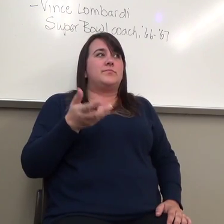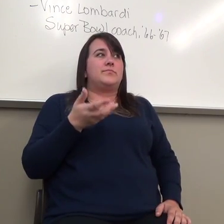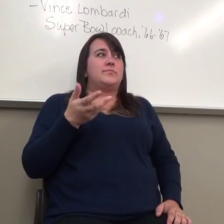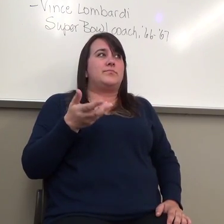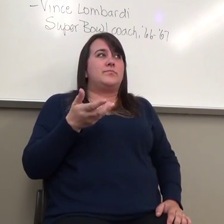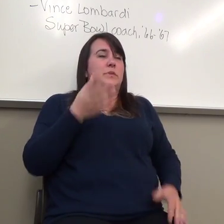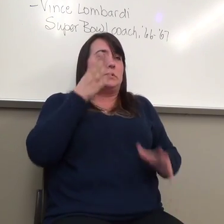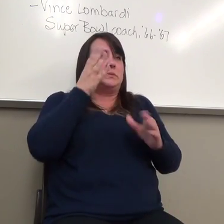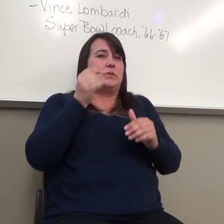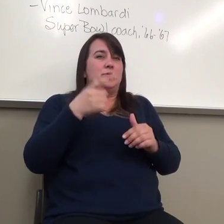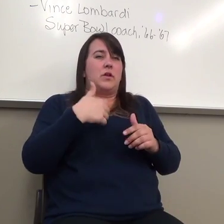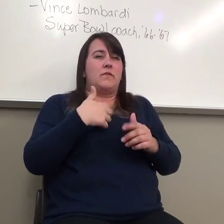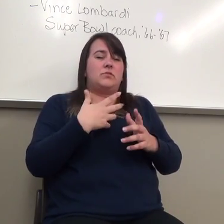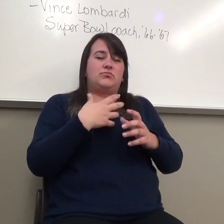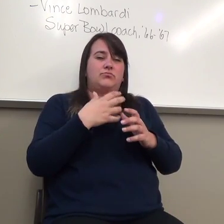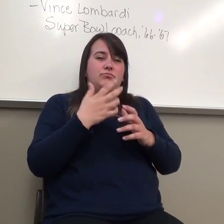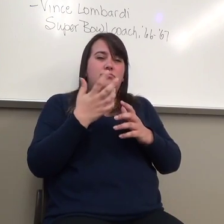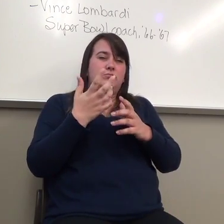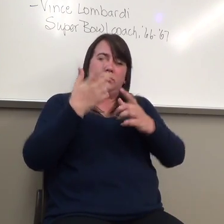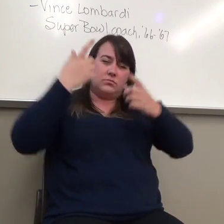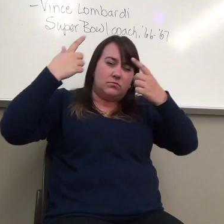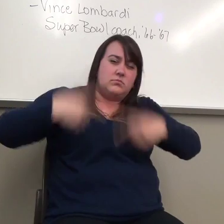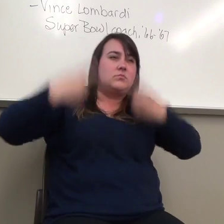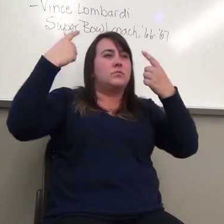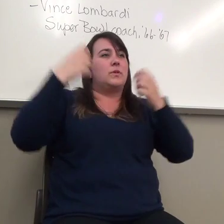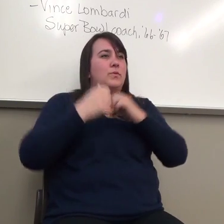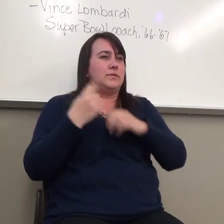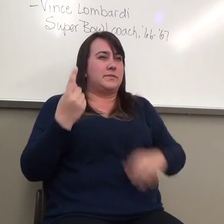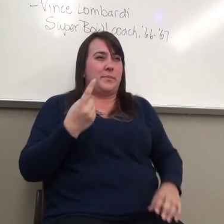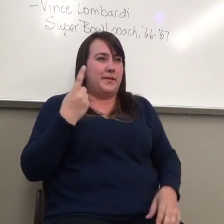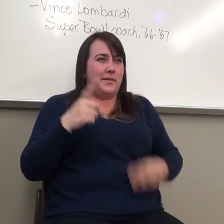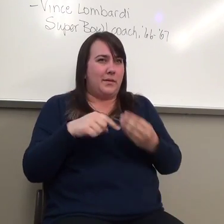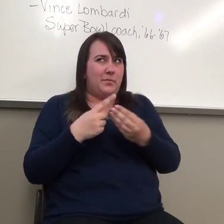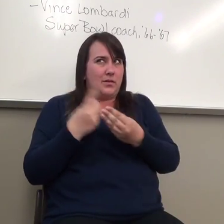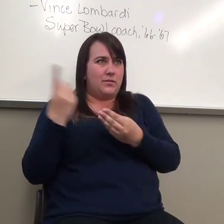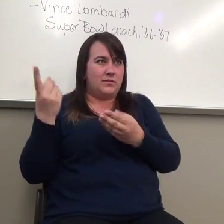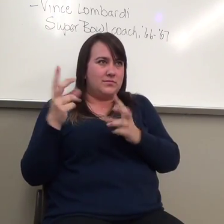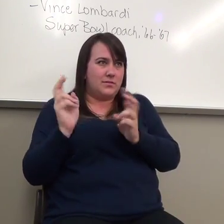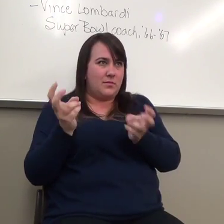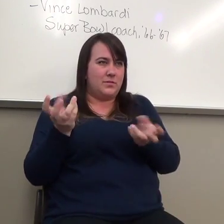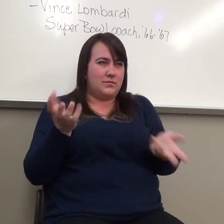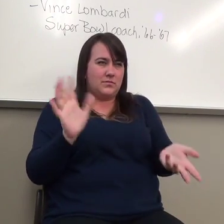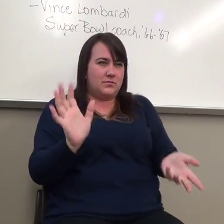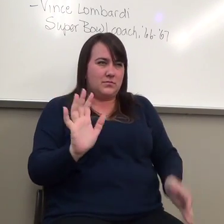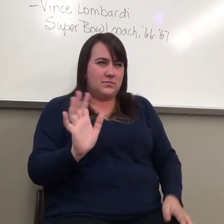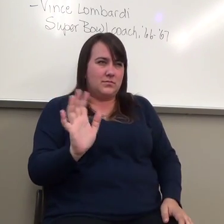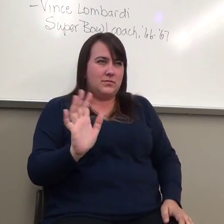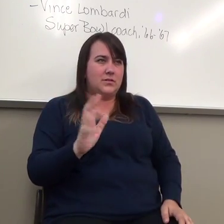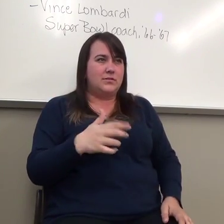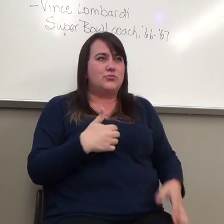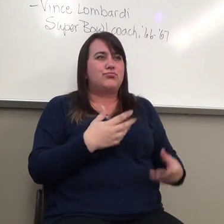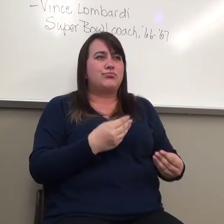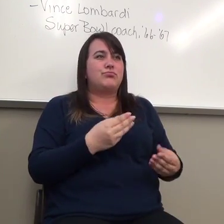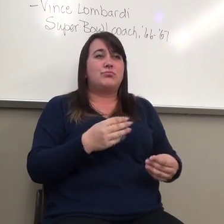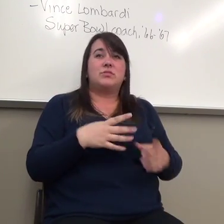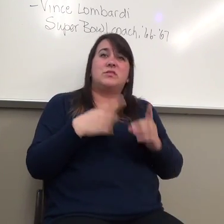have a knockdown, drag-out fight with somebody about this argument. He's just saying it's great.